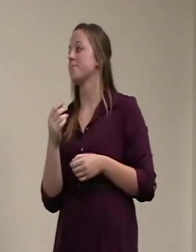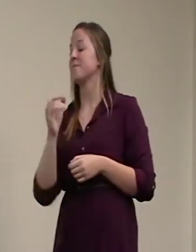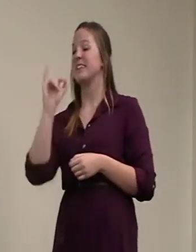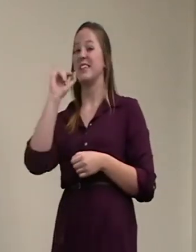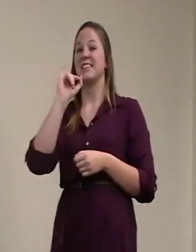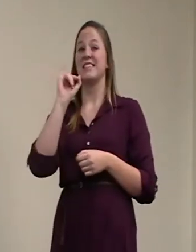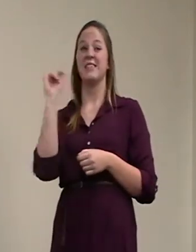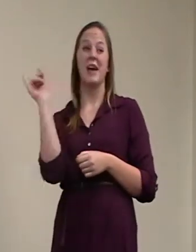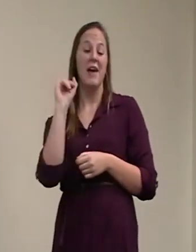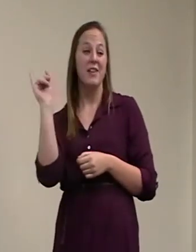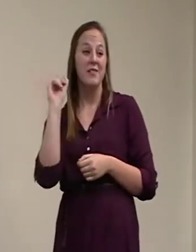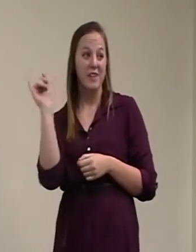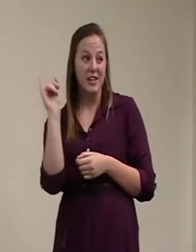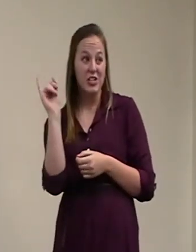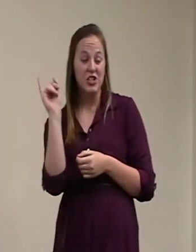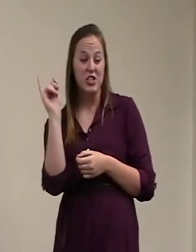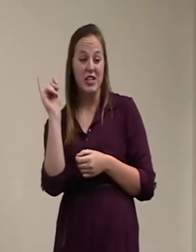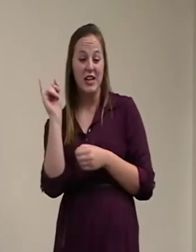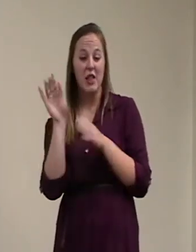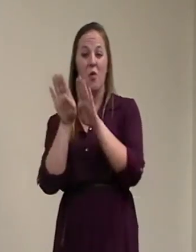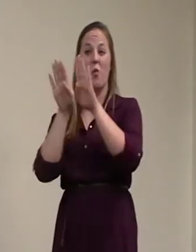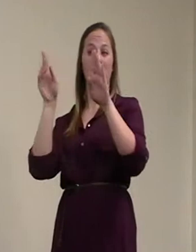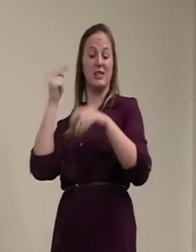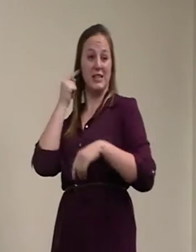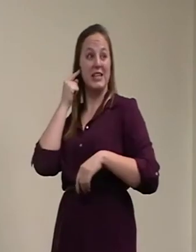shut. You could be born without an ear canal.